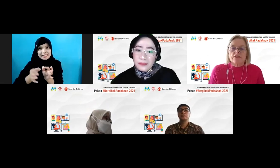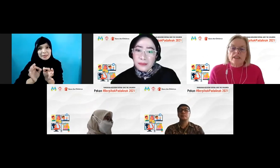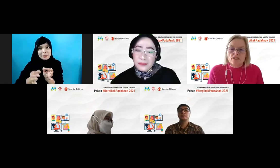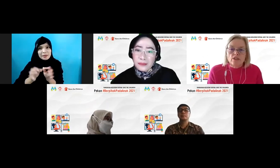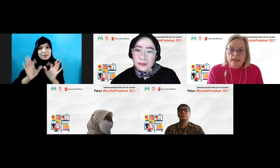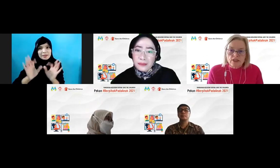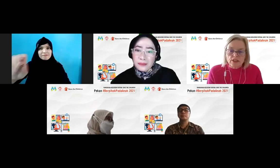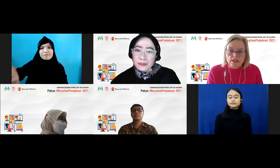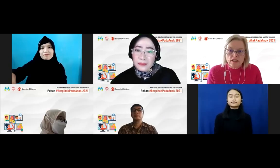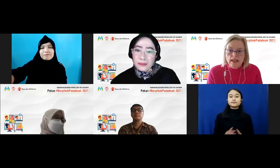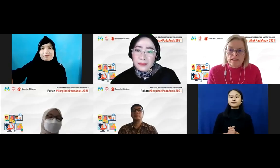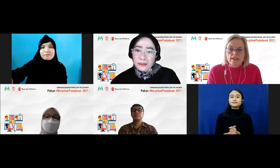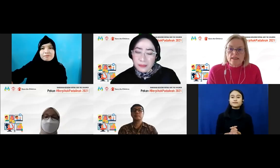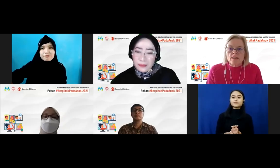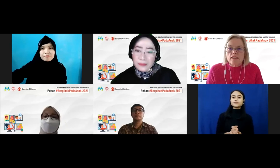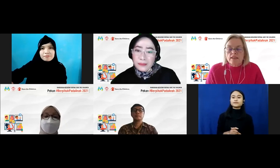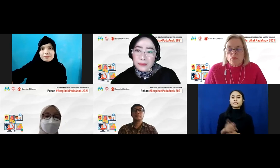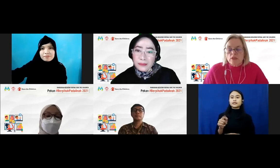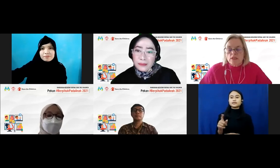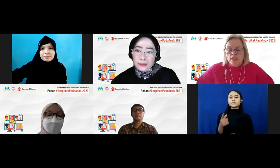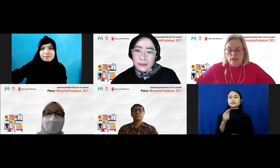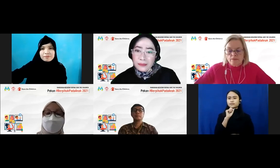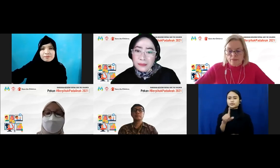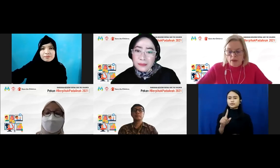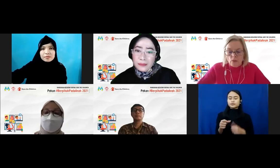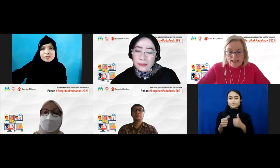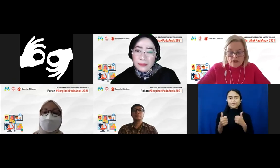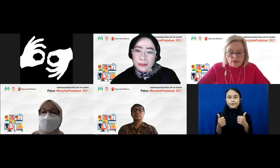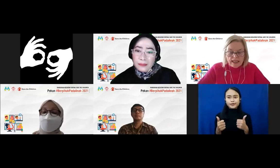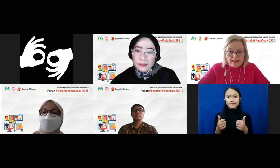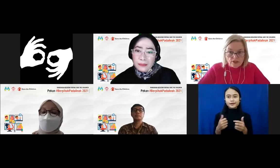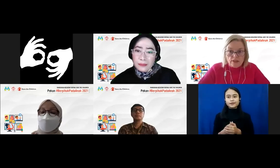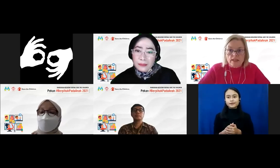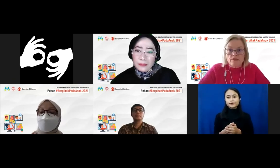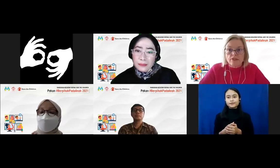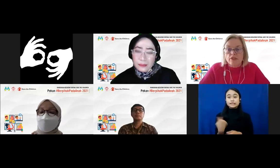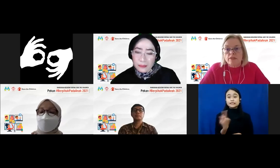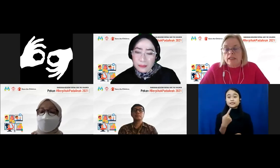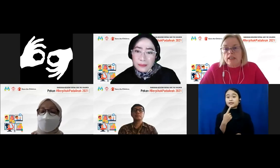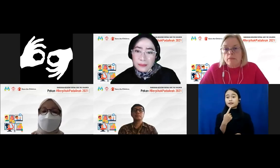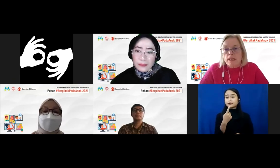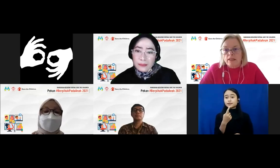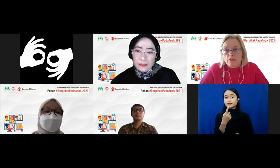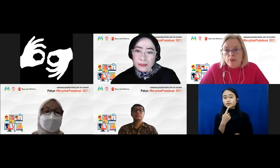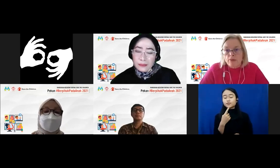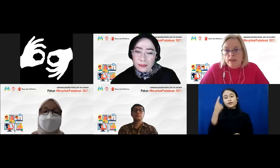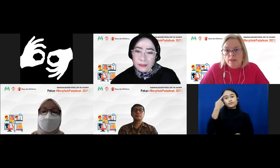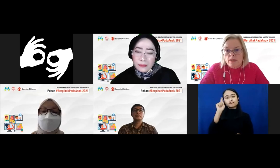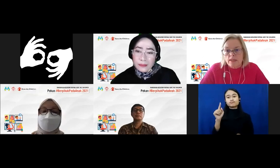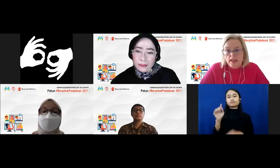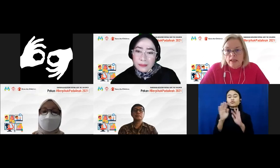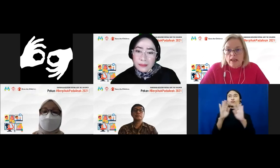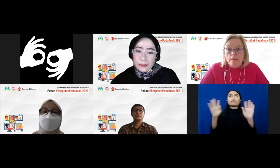It's a very good question and it's what we try to do at Save the Children in many of the